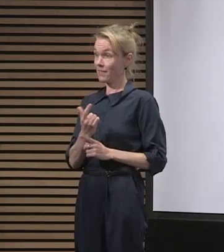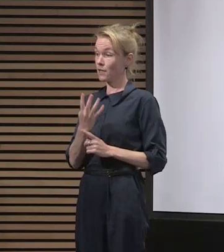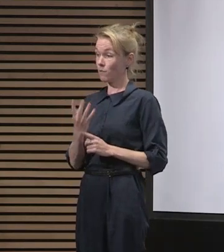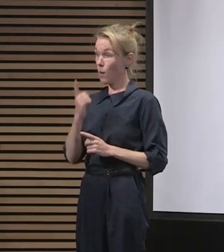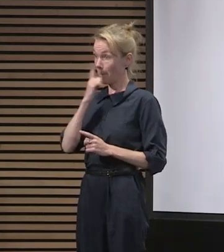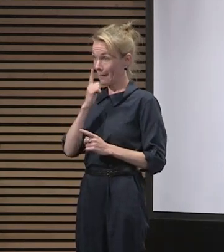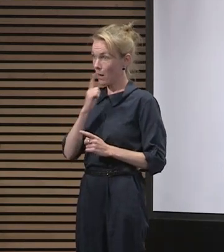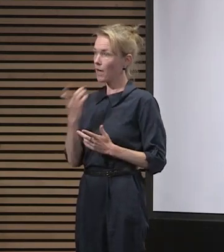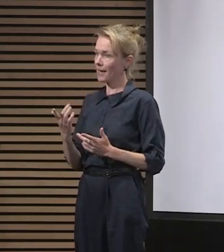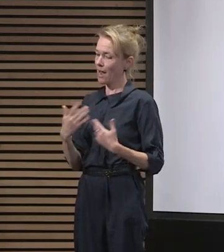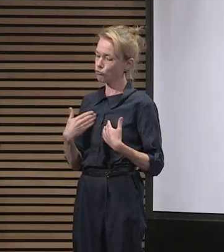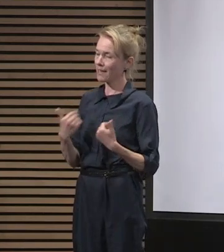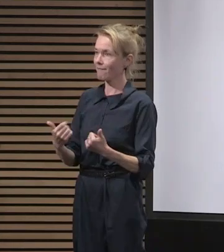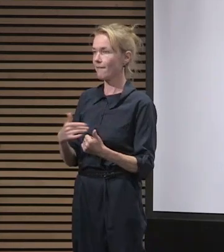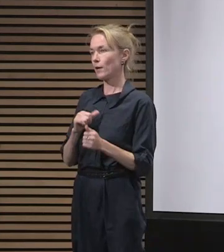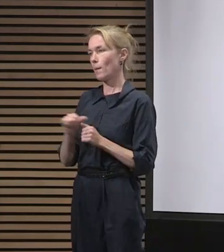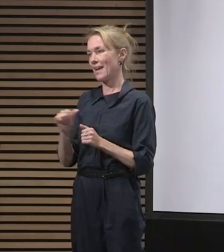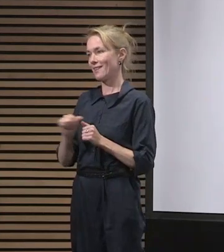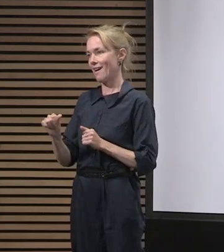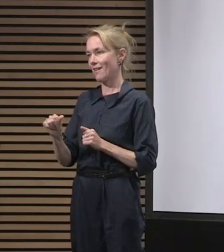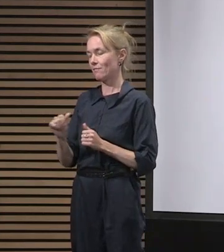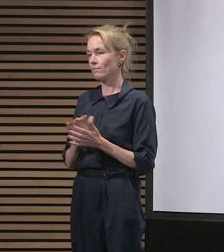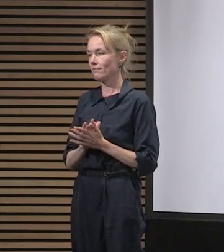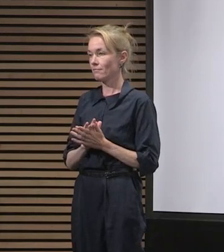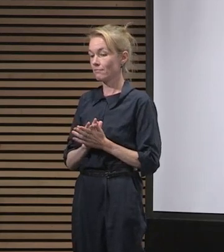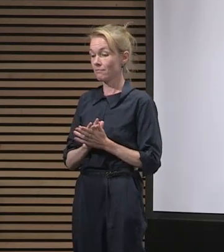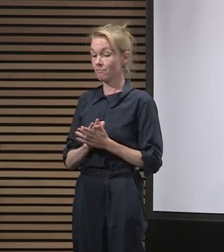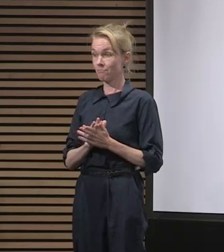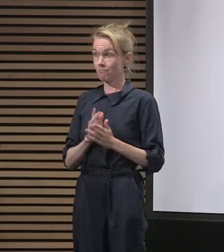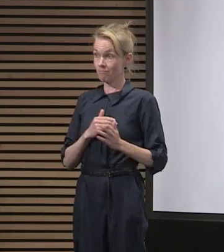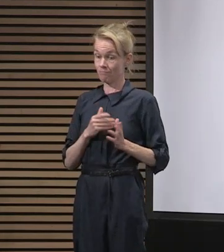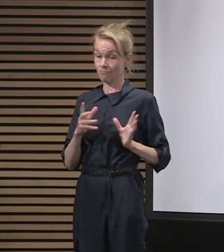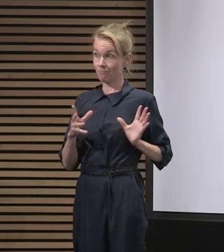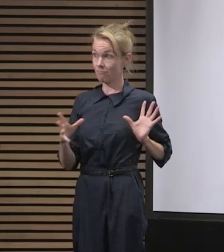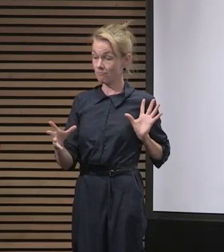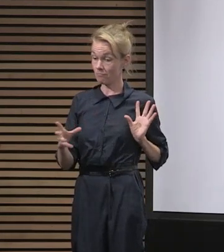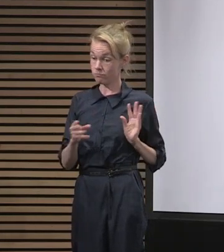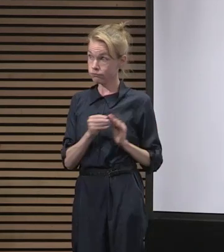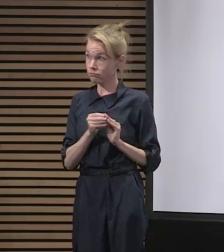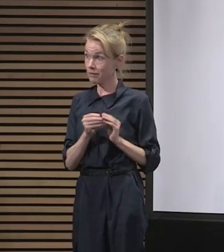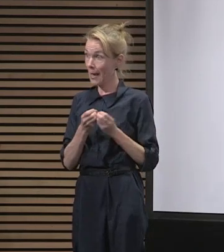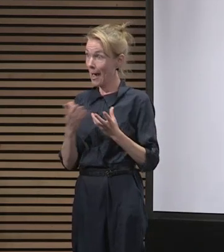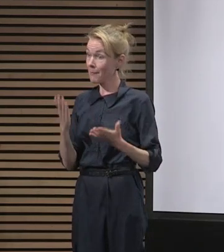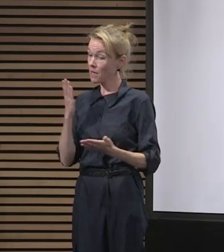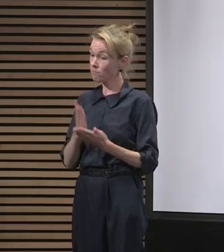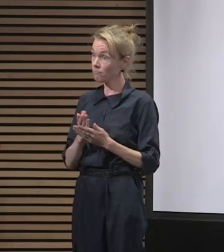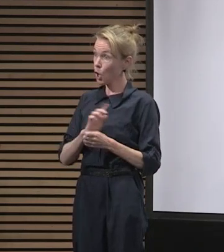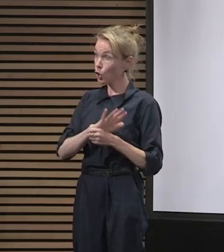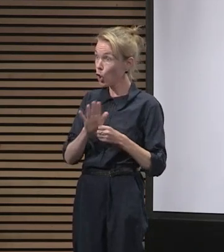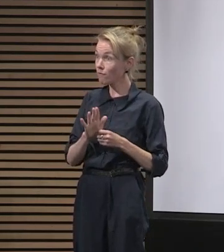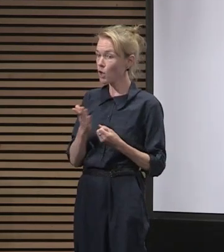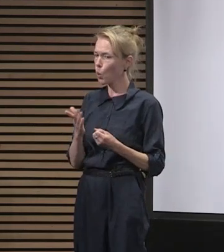COVID-19 infection. This brings the combined total of confirmed and probable cases in New Zealand